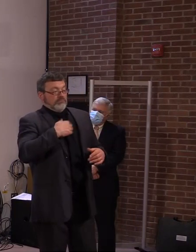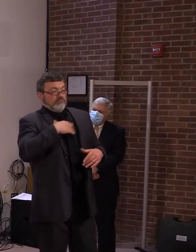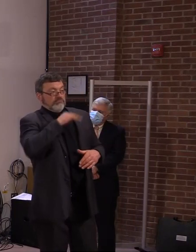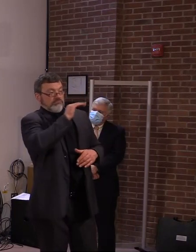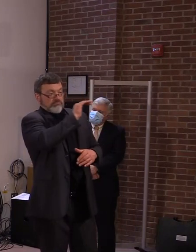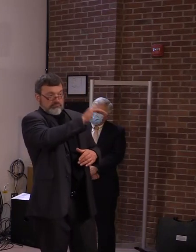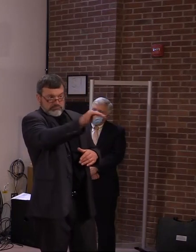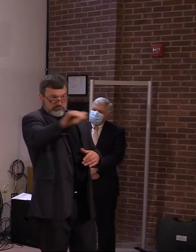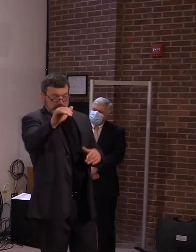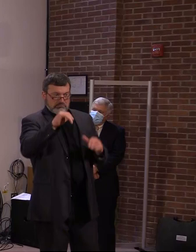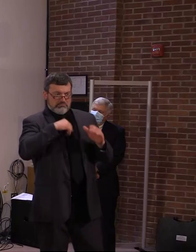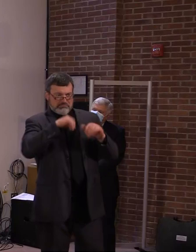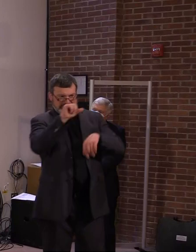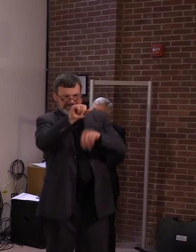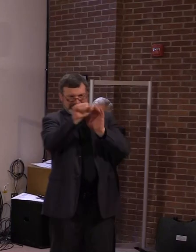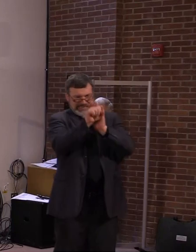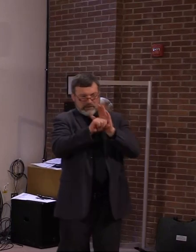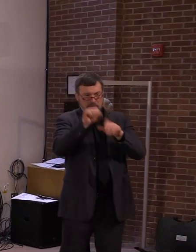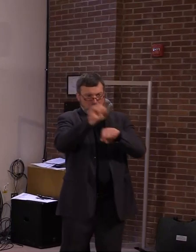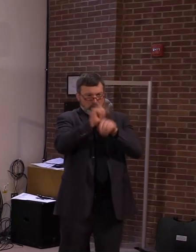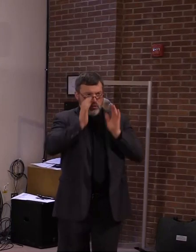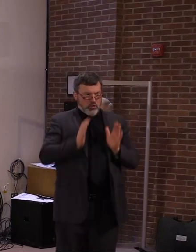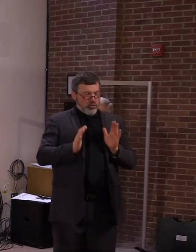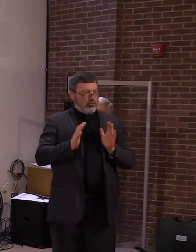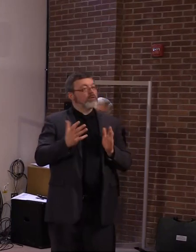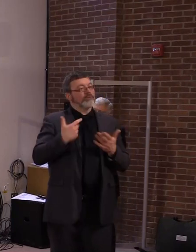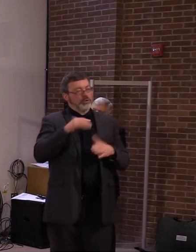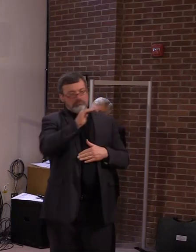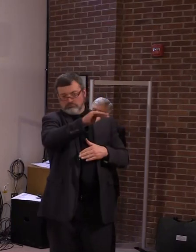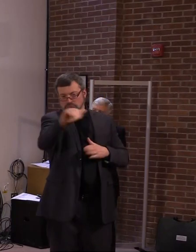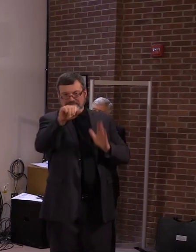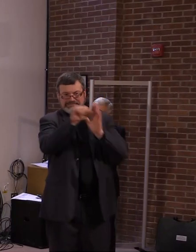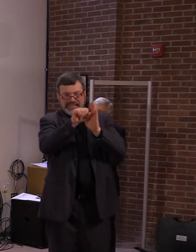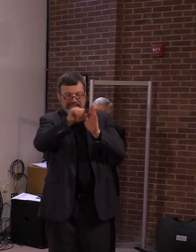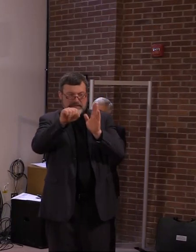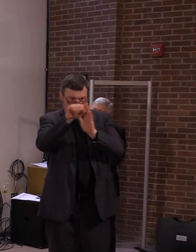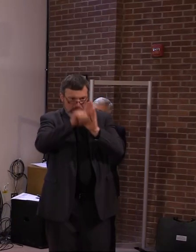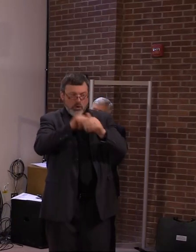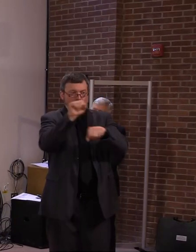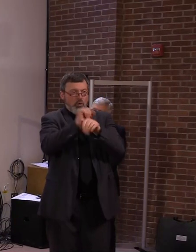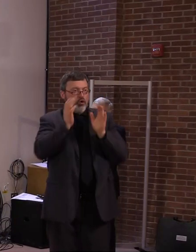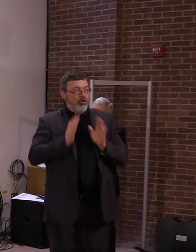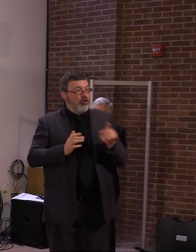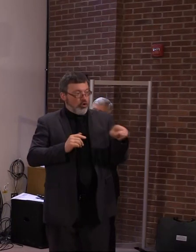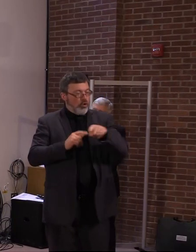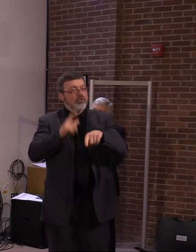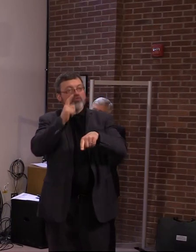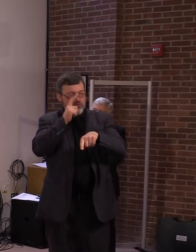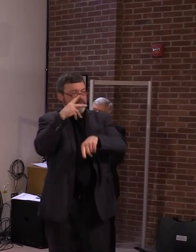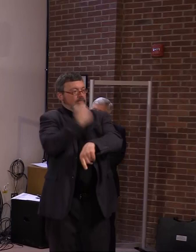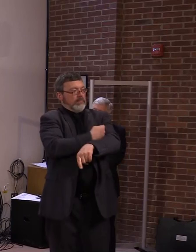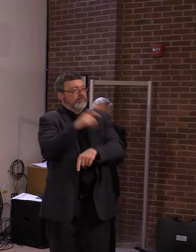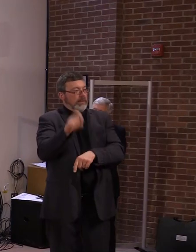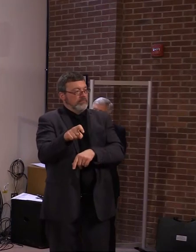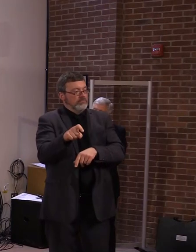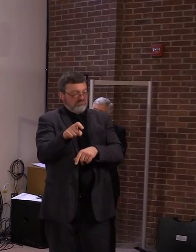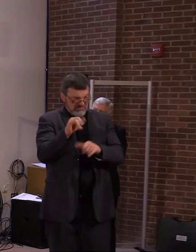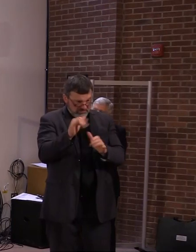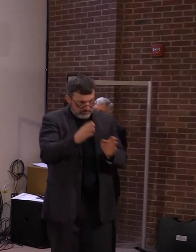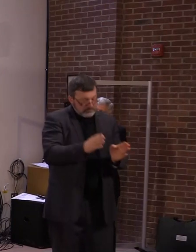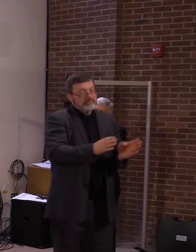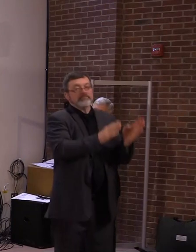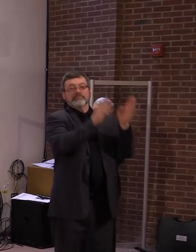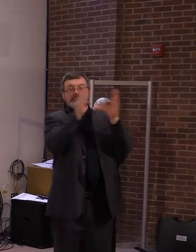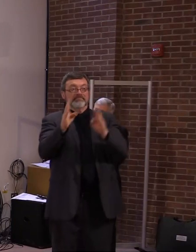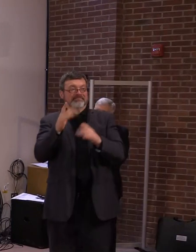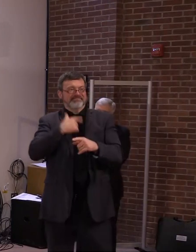or attest that they've been vaccinated or have regular testing is a strategy. I think having